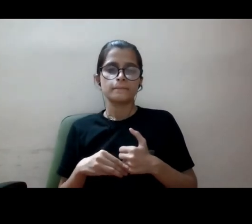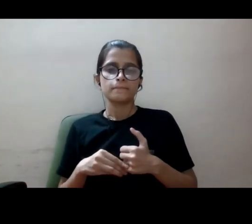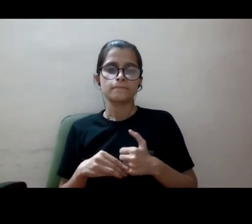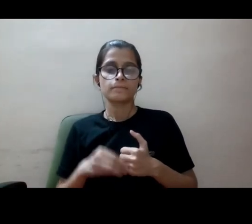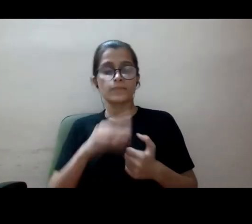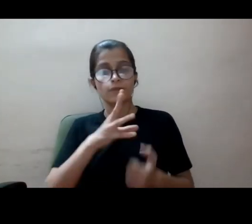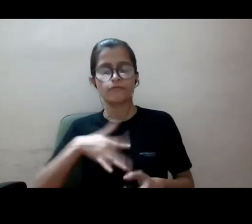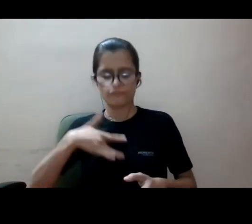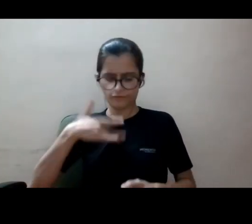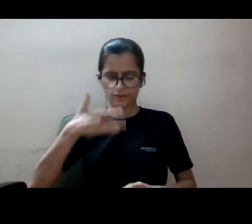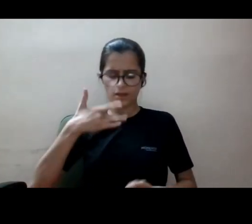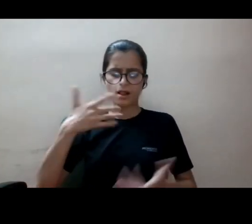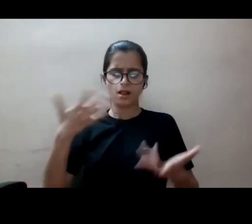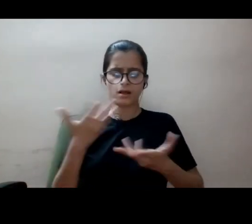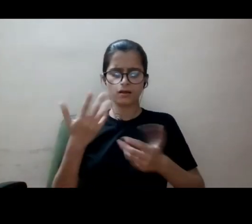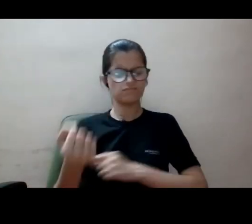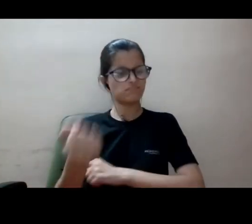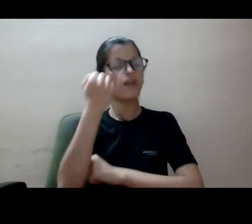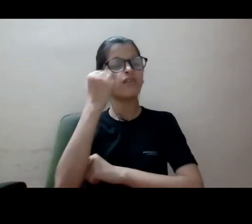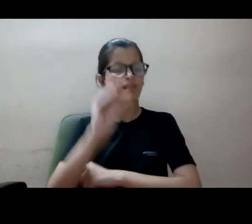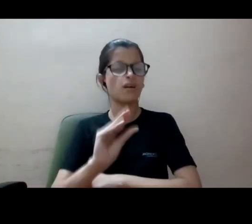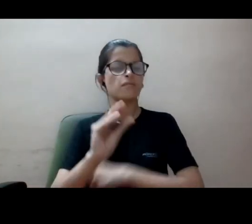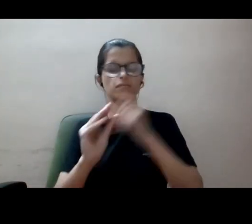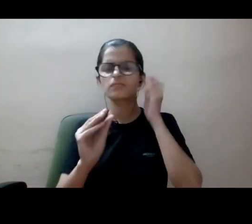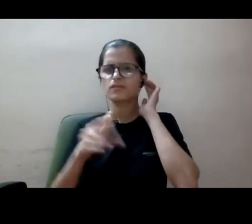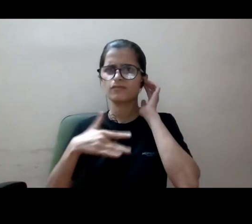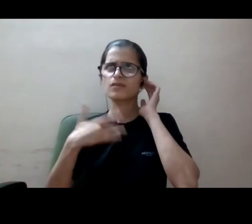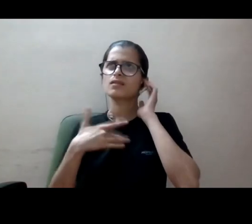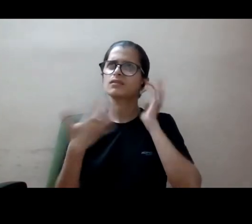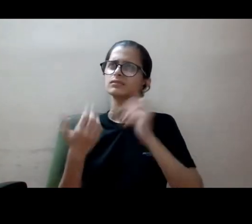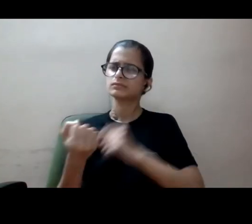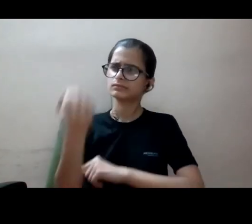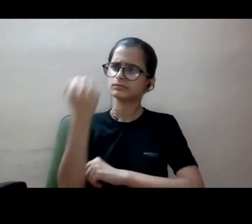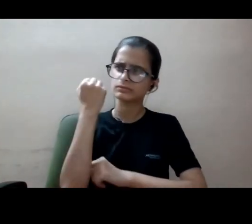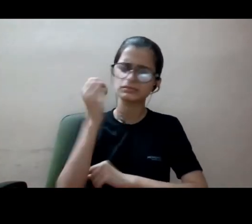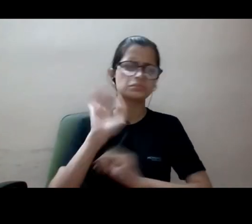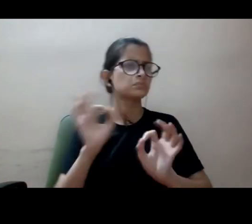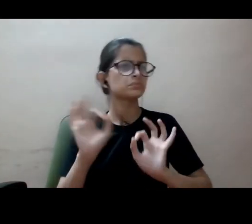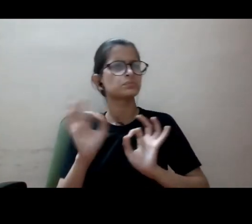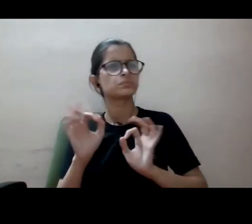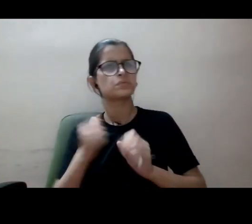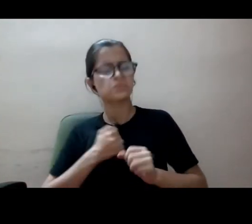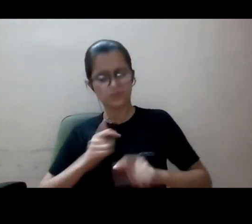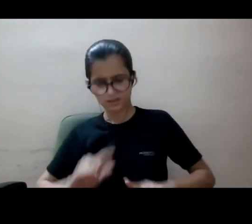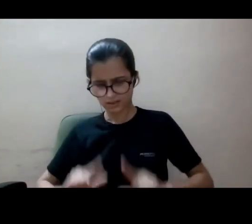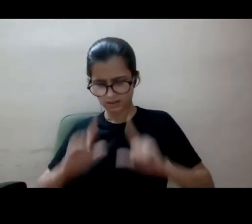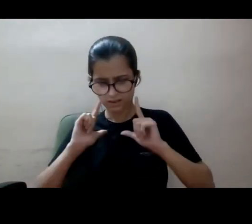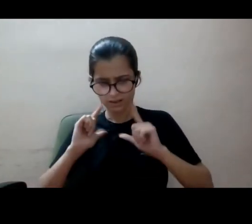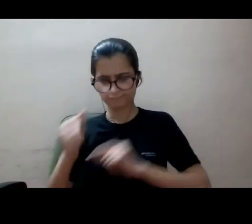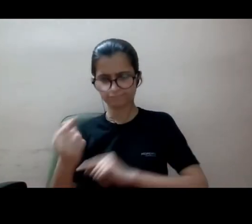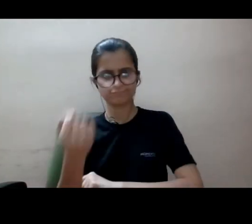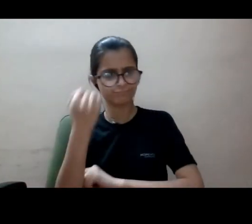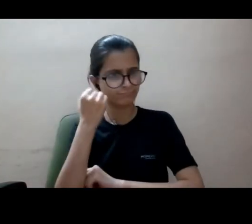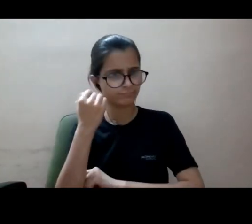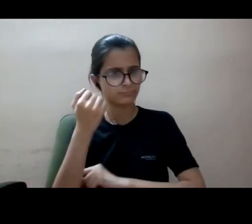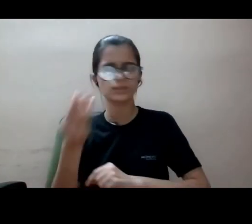they feel that they don't have power, and they don't have power over their own lives. They don't have power over their